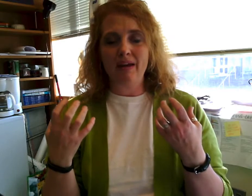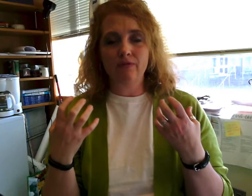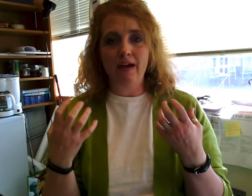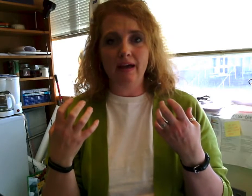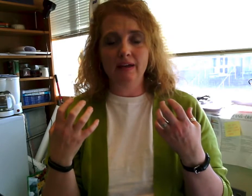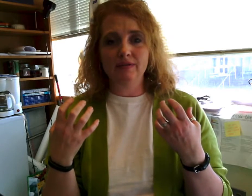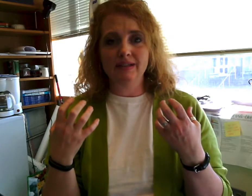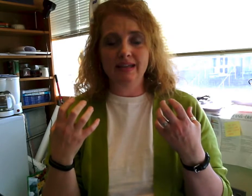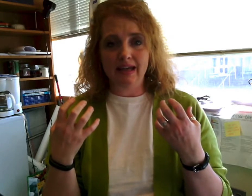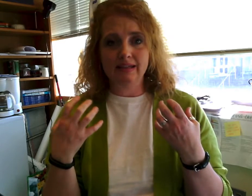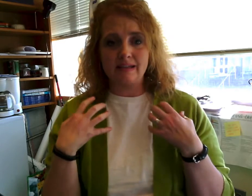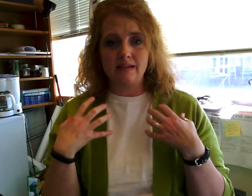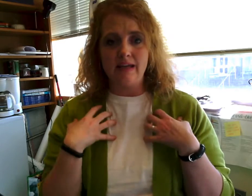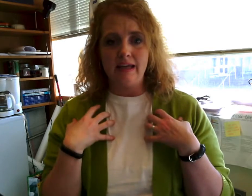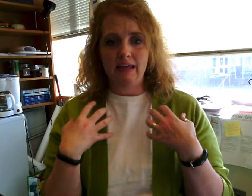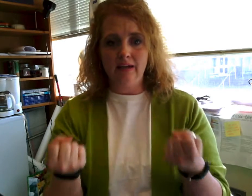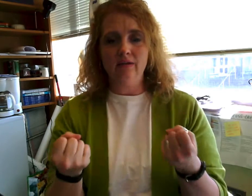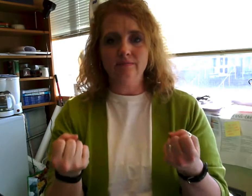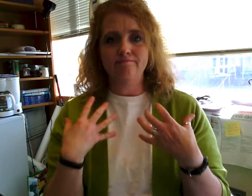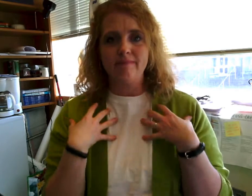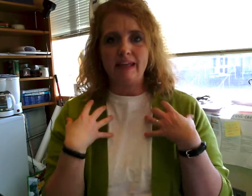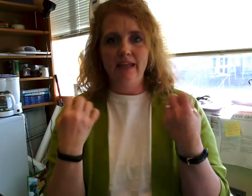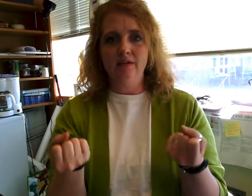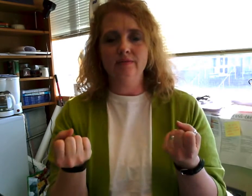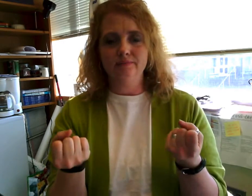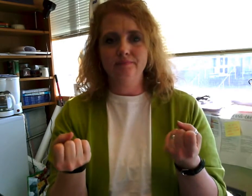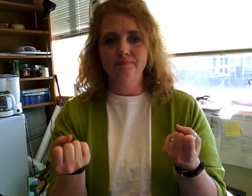bent 5s to S's, heal.